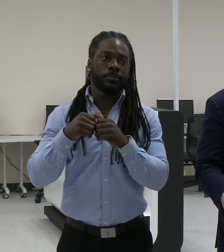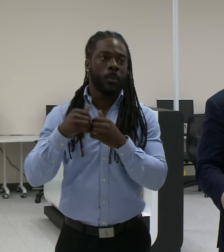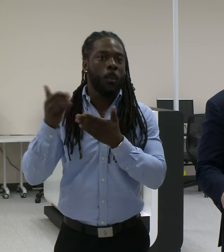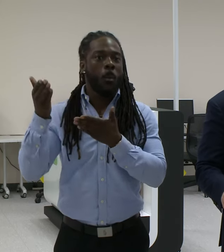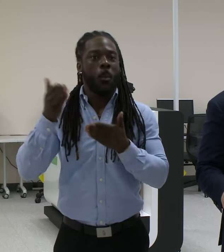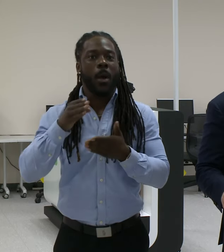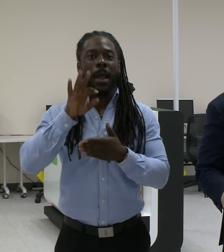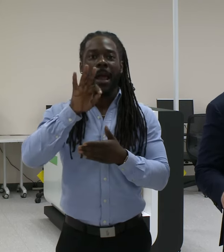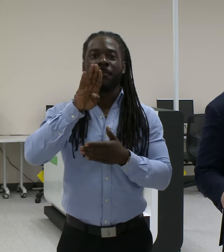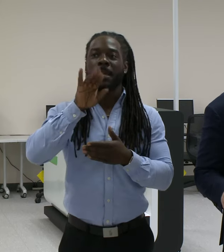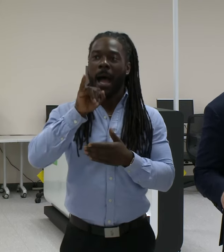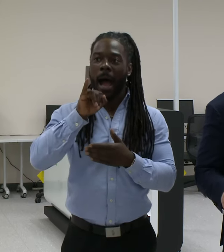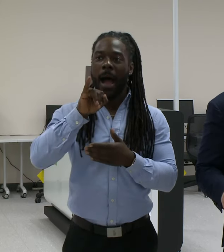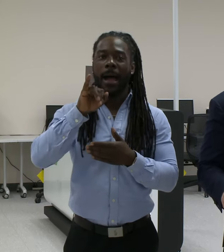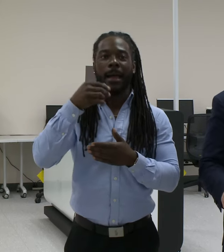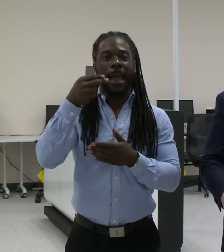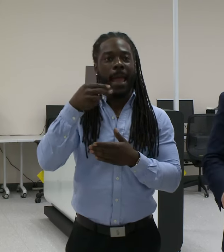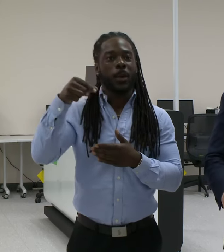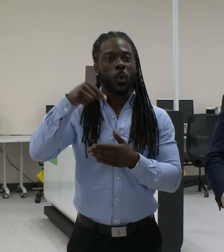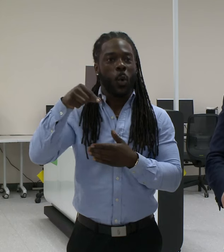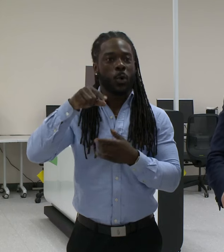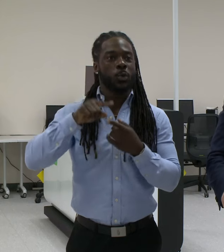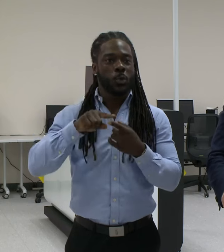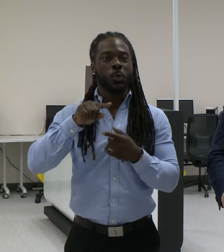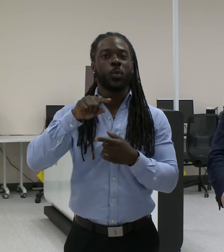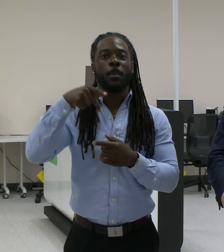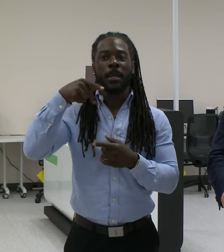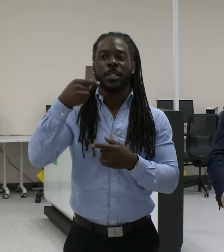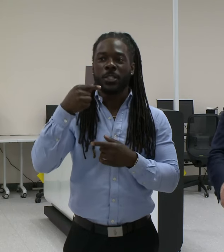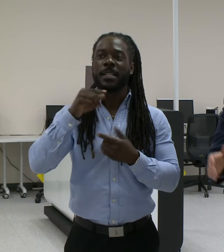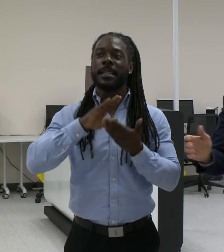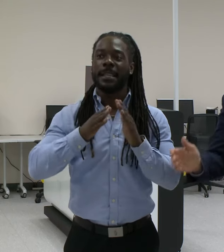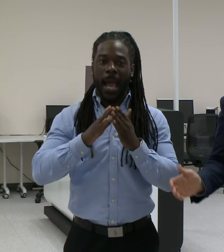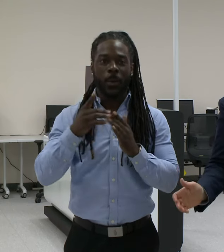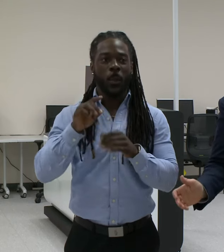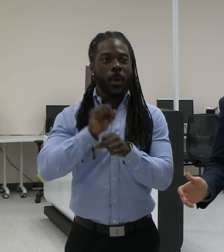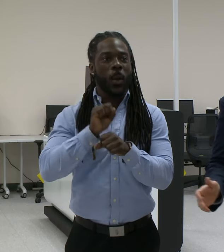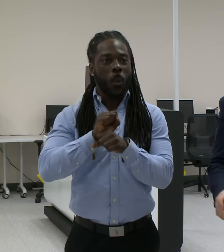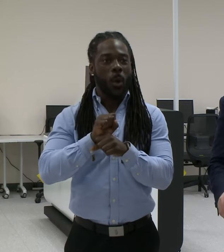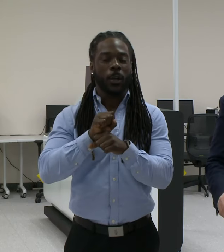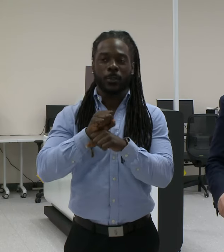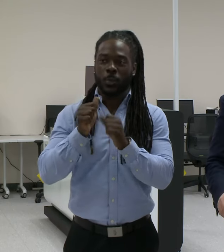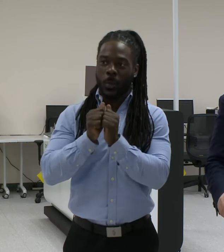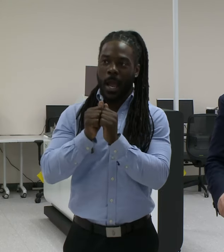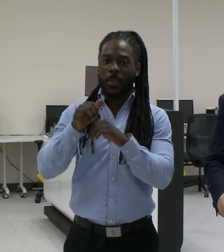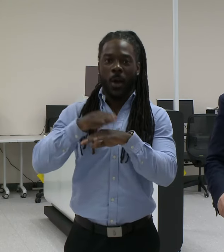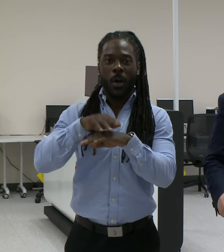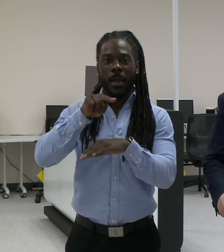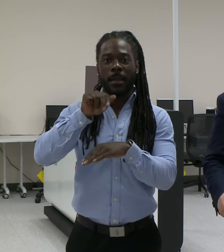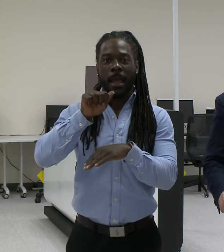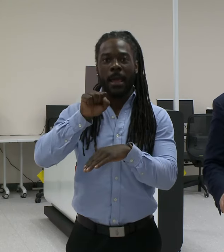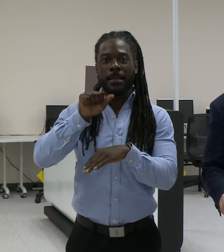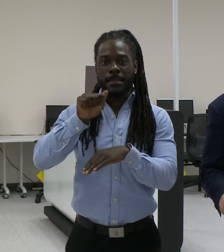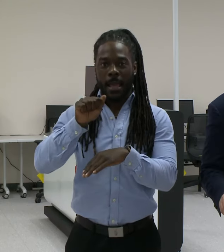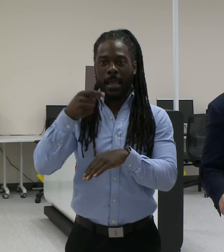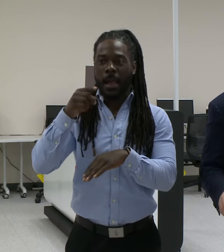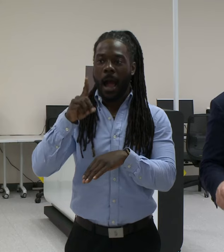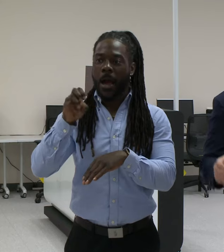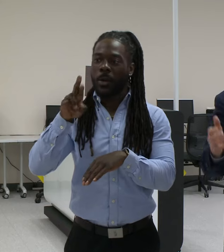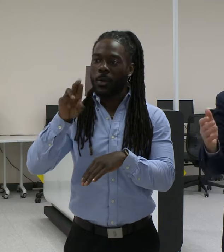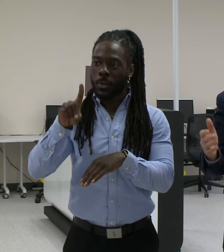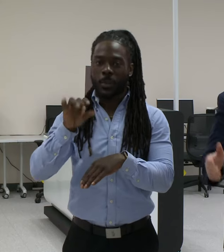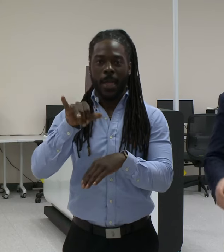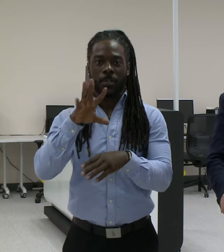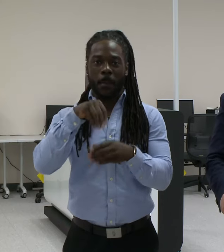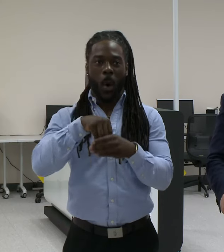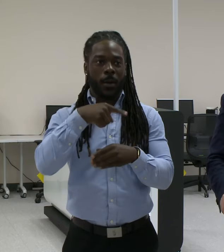headquarters to Prince George's County. We've worked together on NASA Goddard, which is part of this congressional